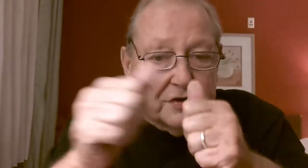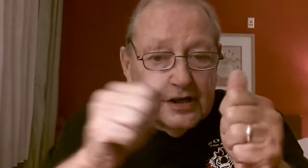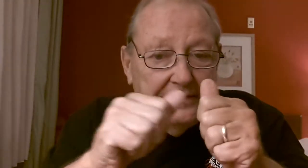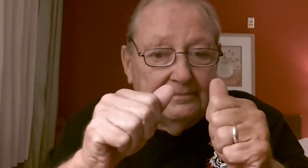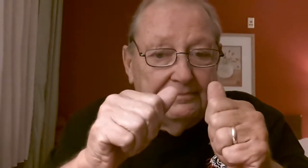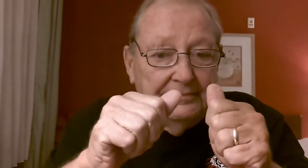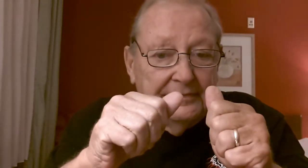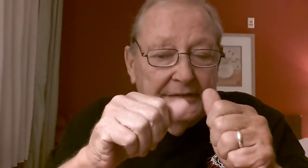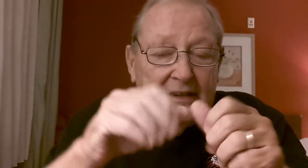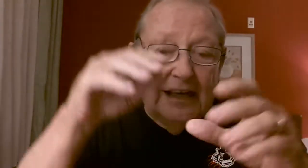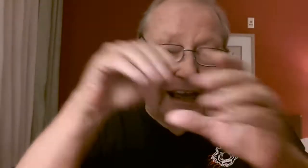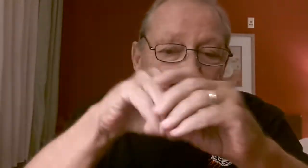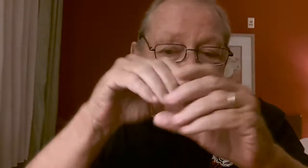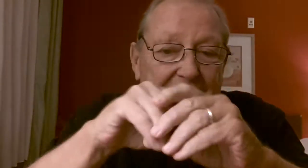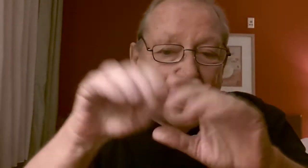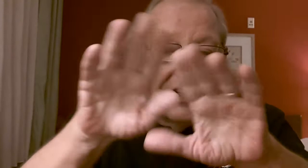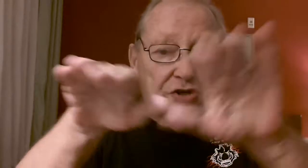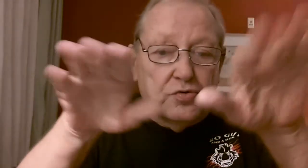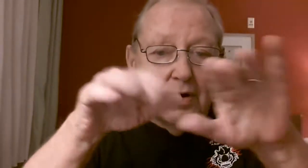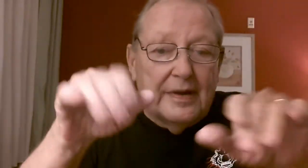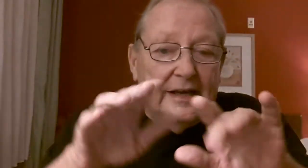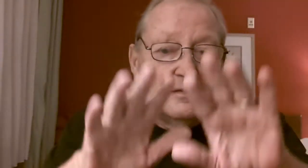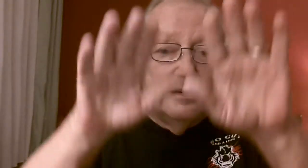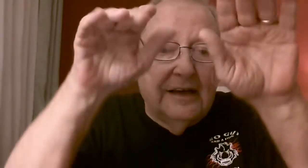racing, inside swimming,